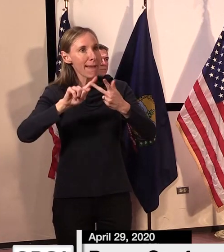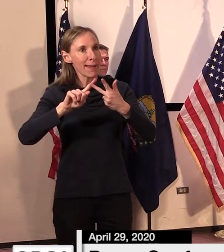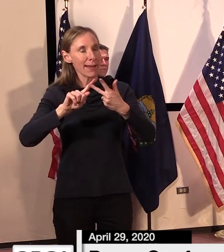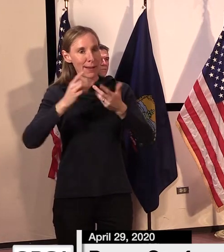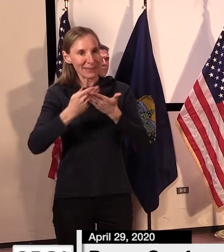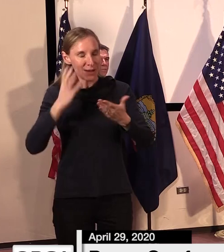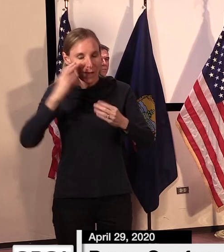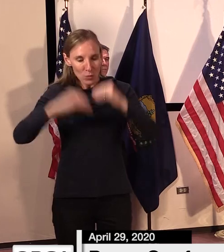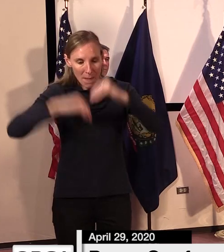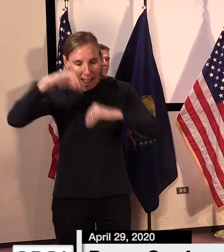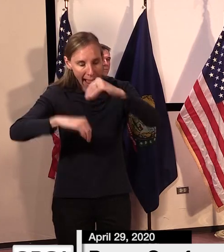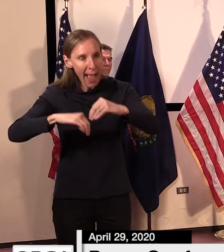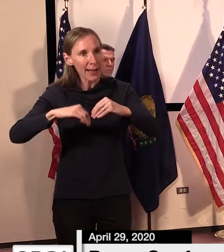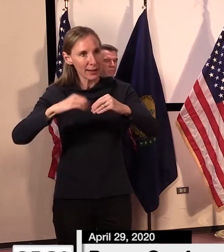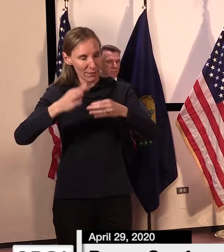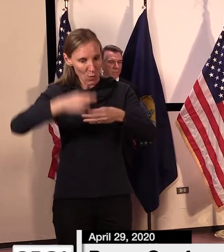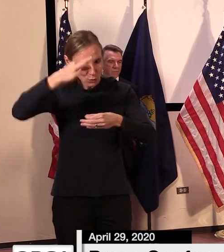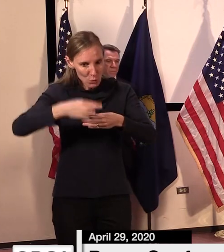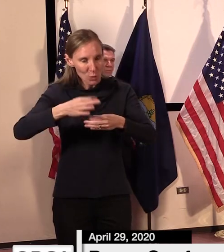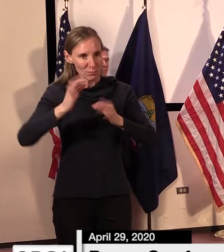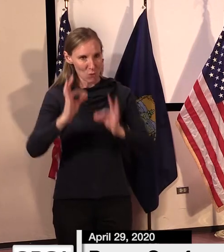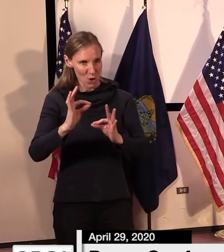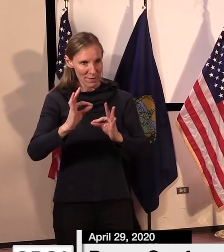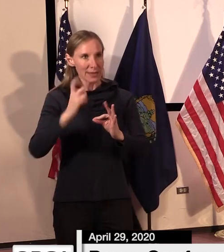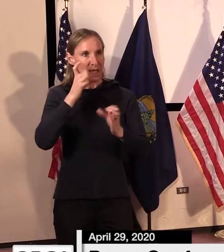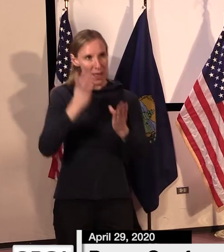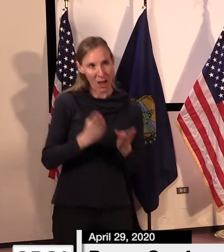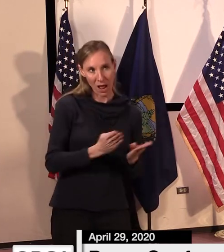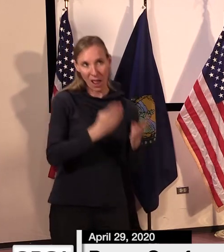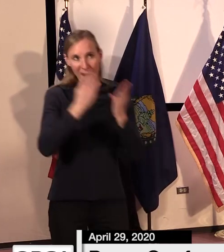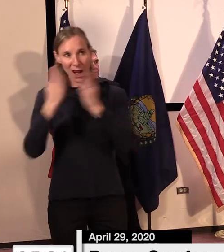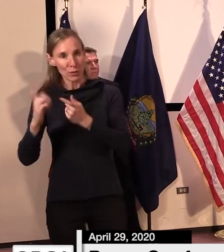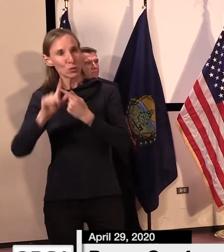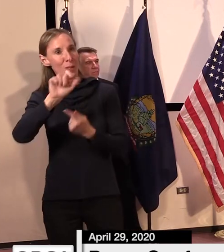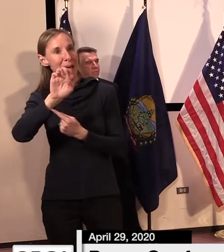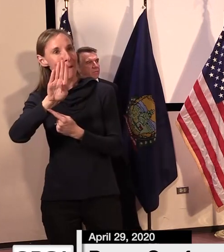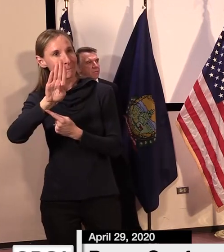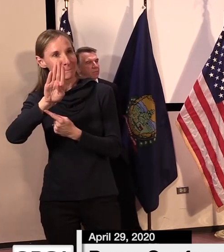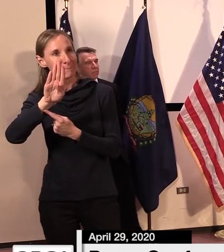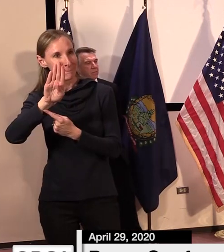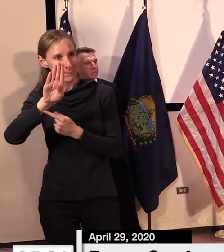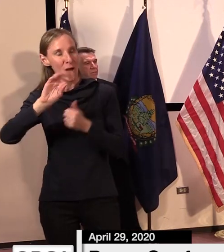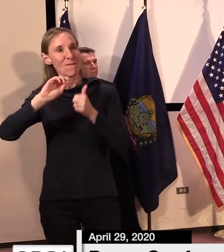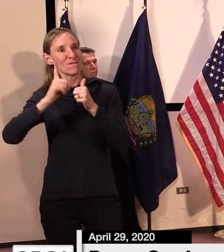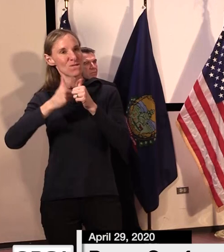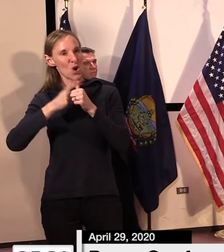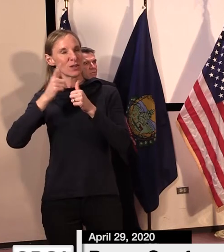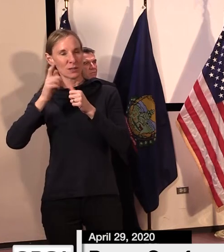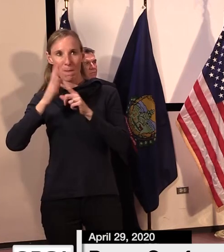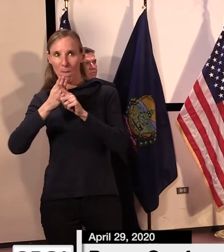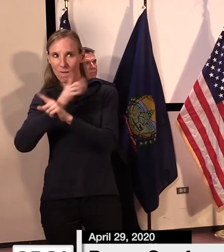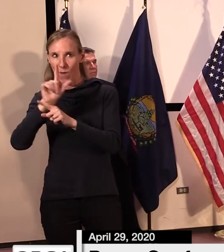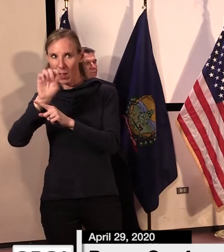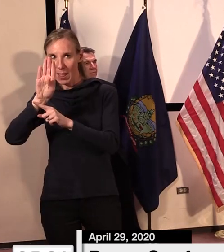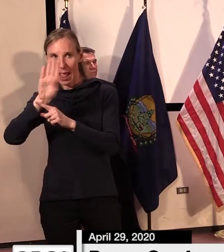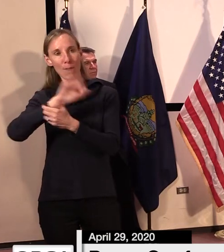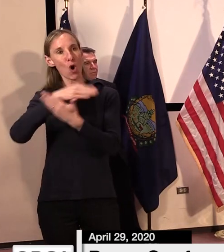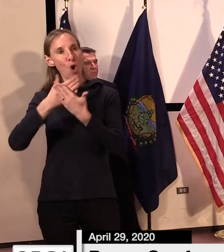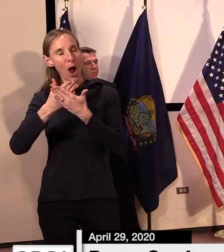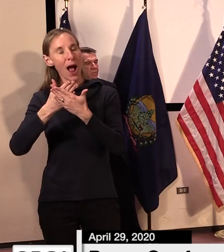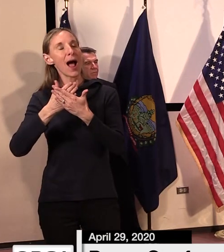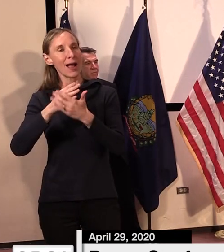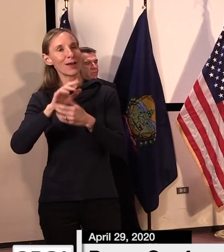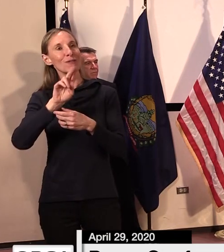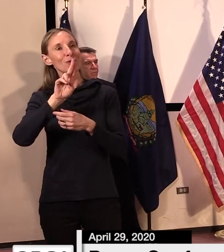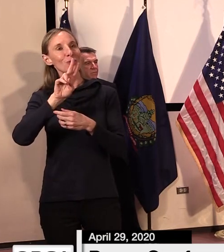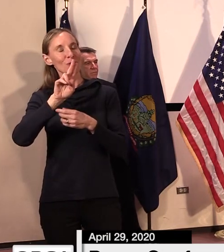materials to package it in, then gets to a laboratory. First it gets to our triage center at the University of Vermont, and then it